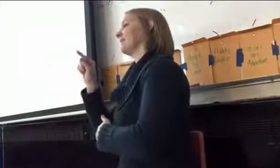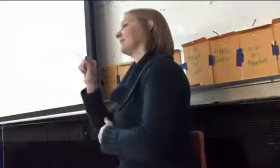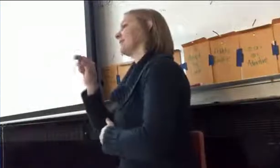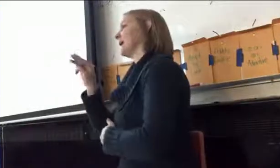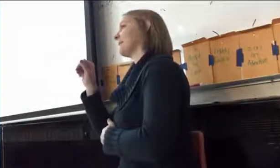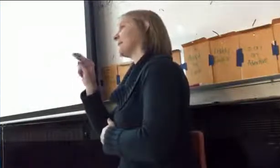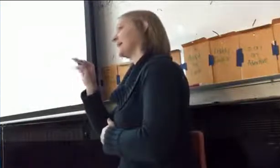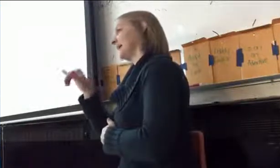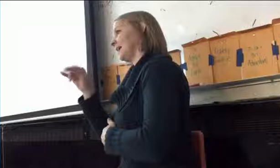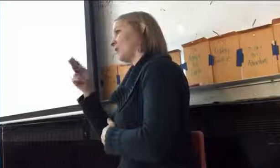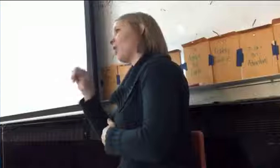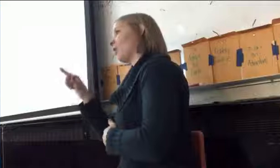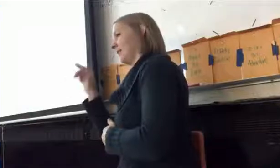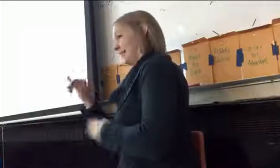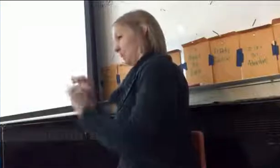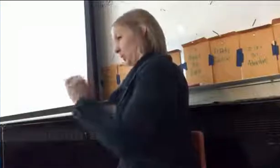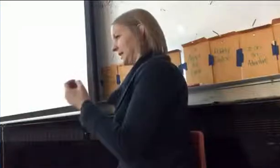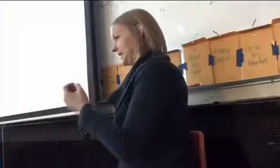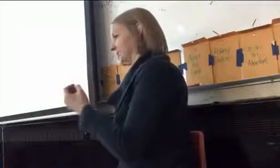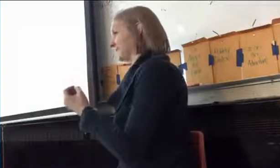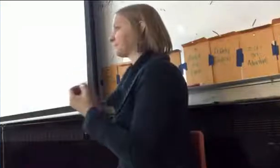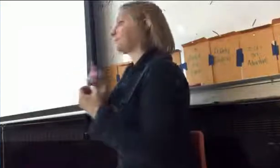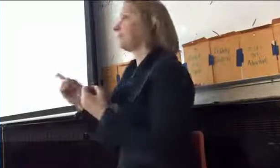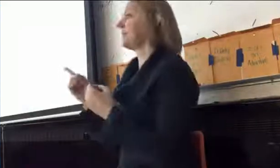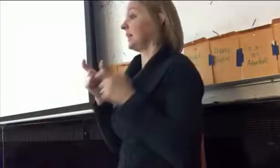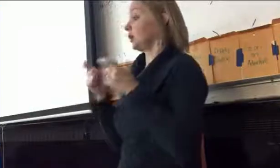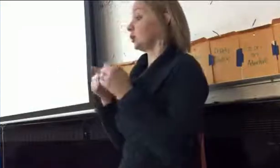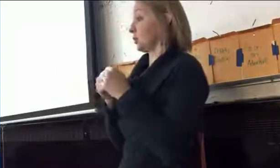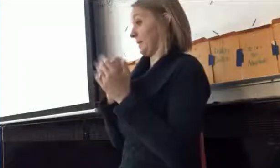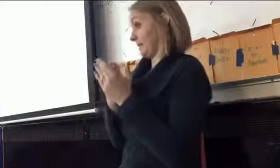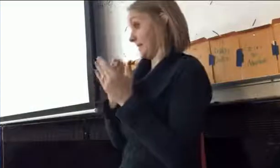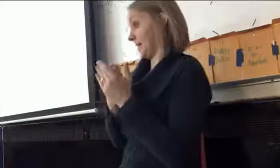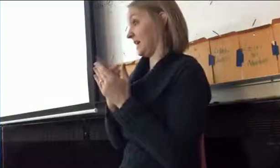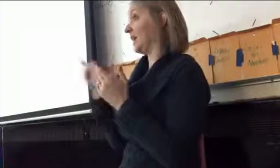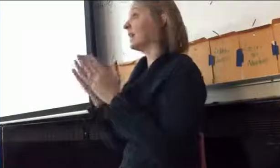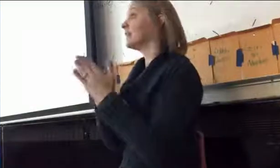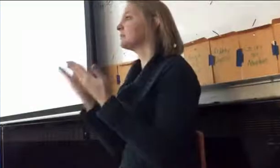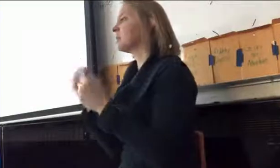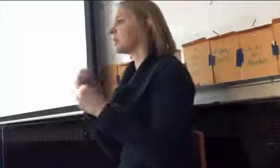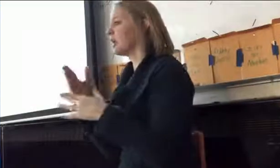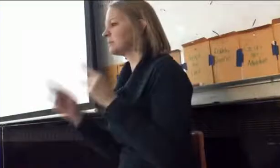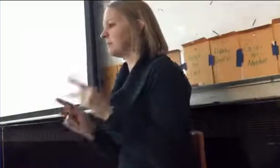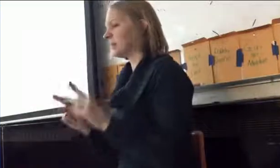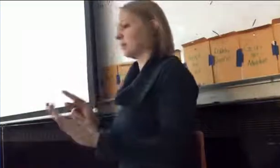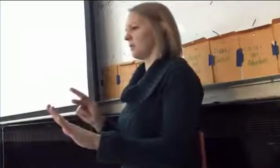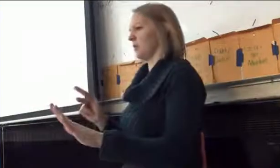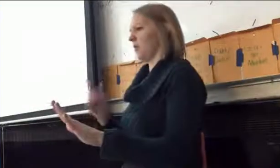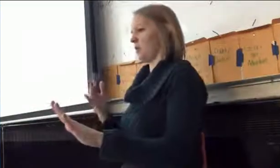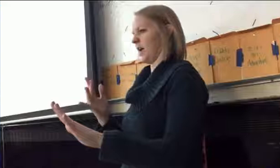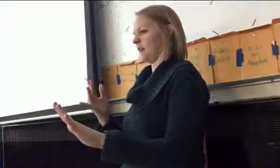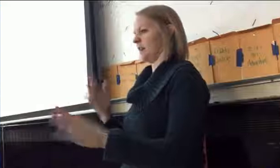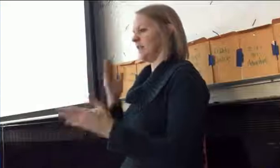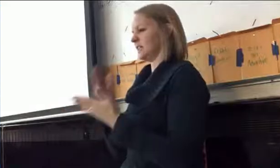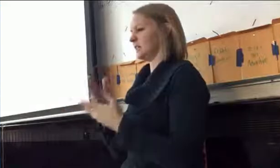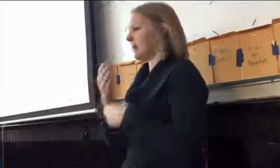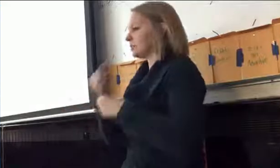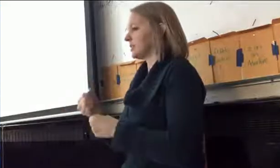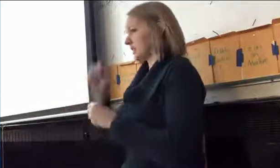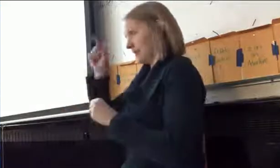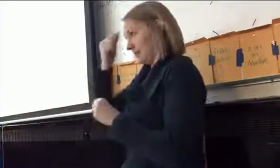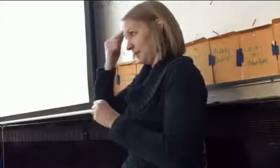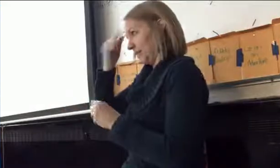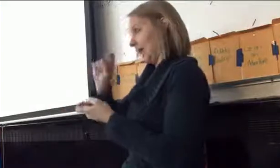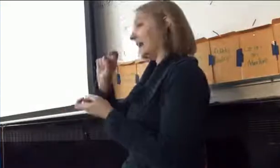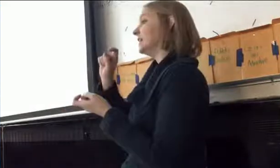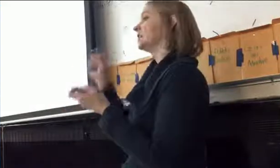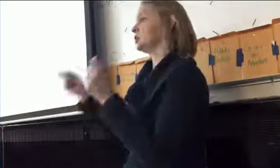organization. Over here you can see he's controlled by money. This book causes people to stop trusting the government and ends up changing and reforming it,